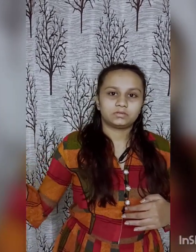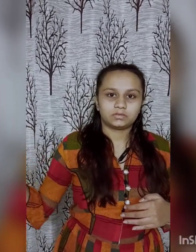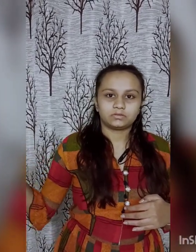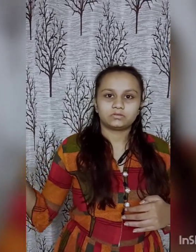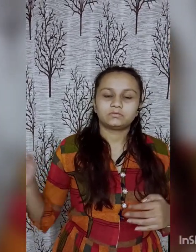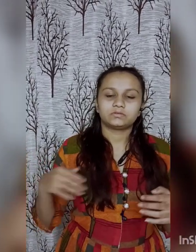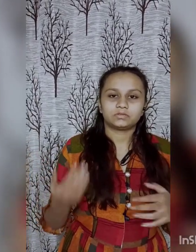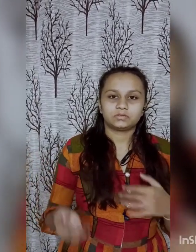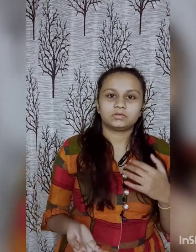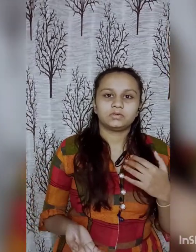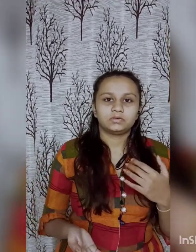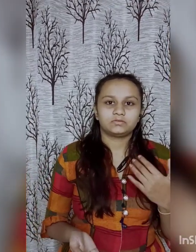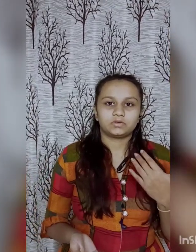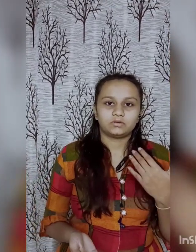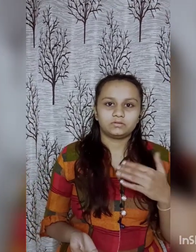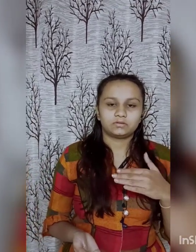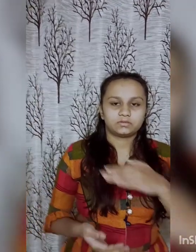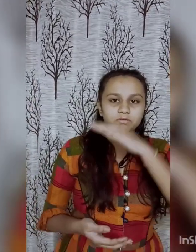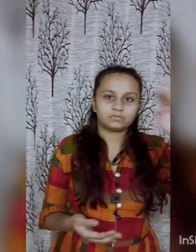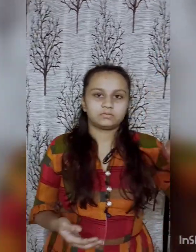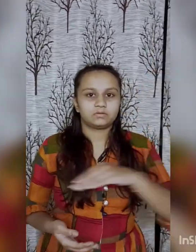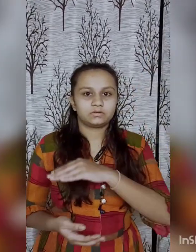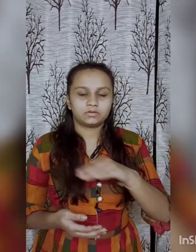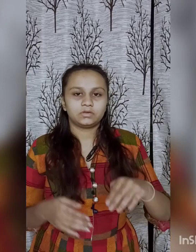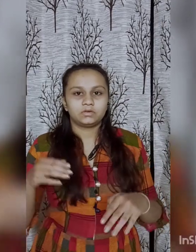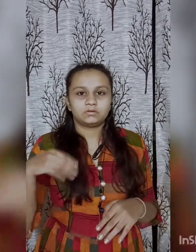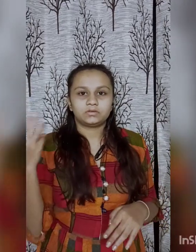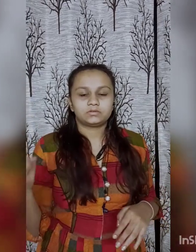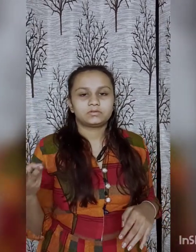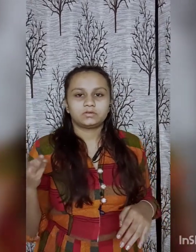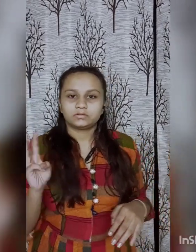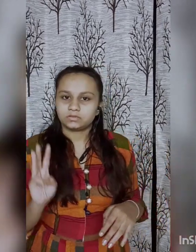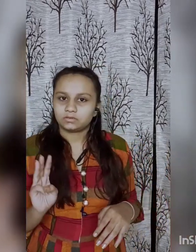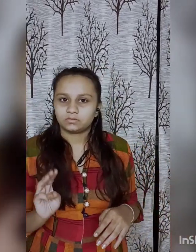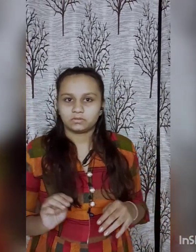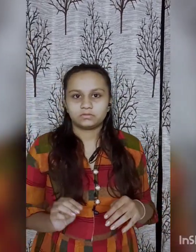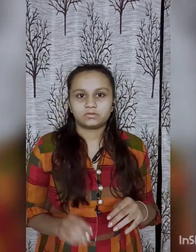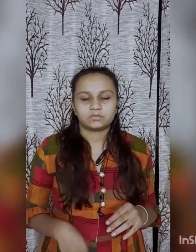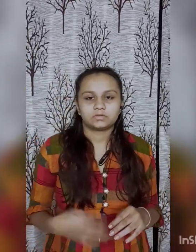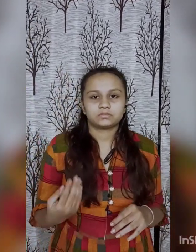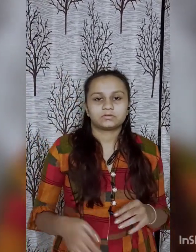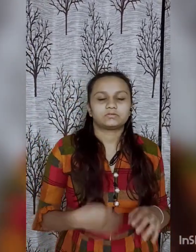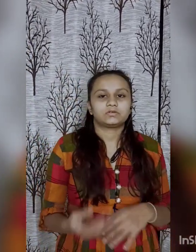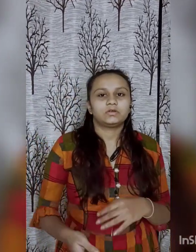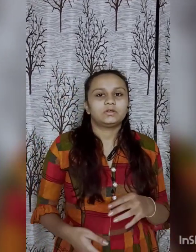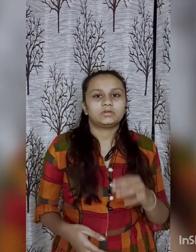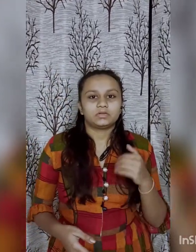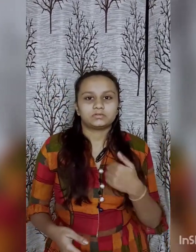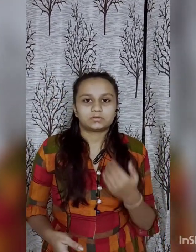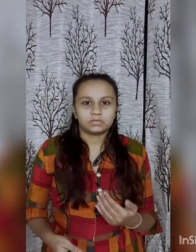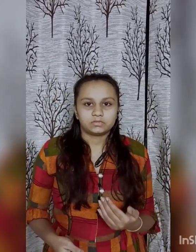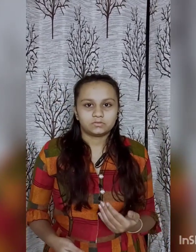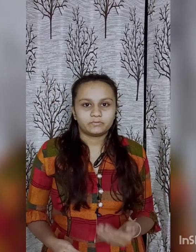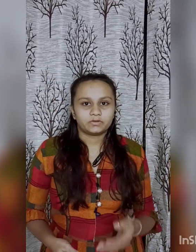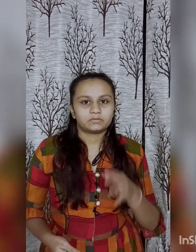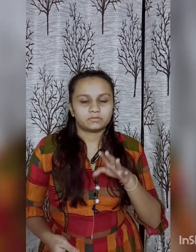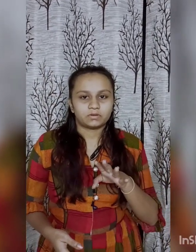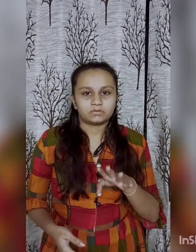control. So all the three of above are known as general methods of credit control, and the last topic of our